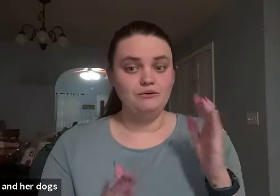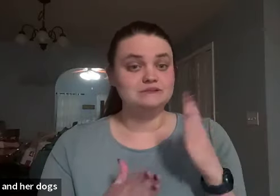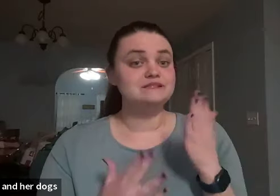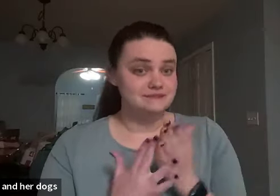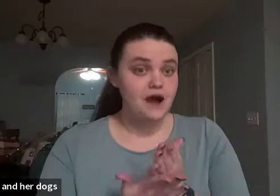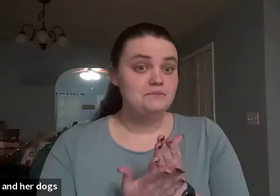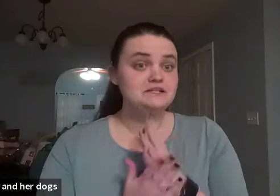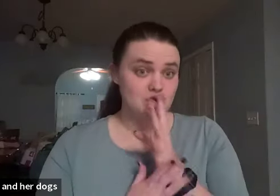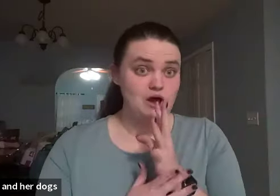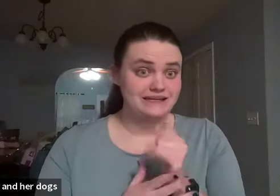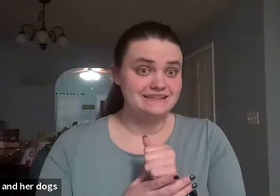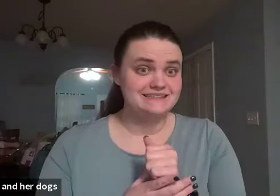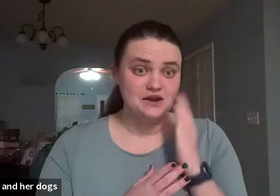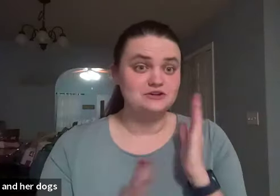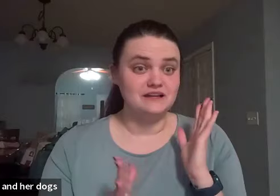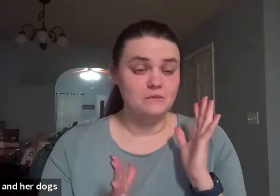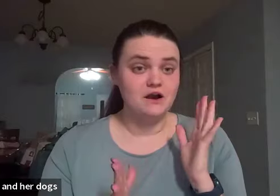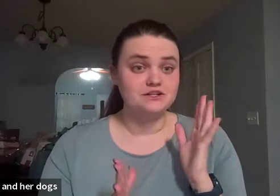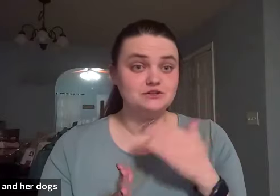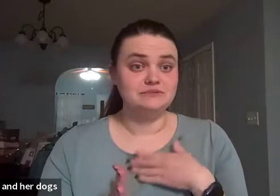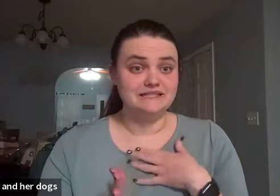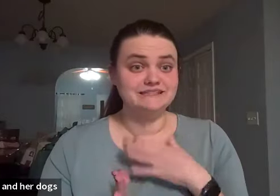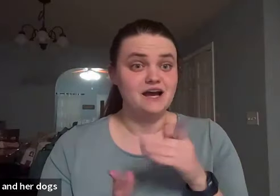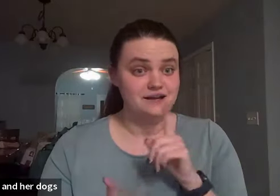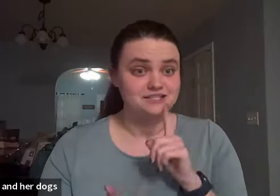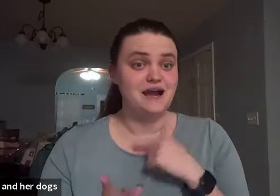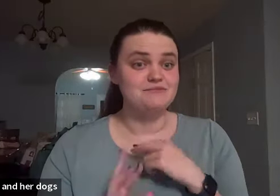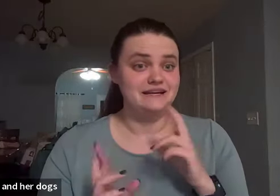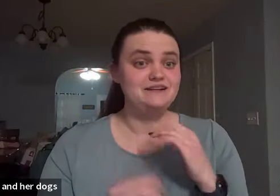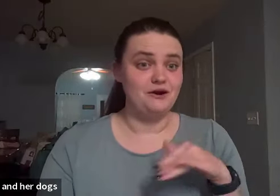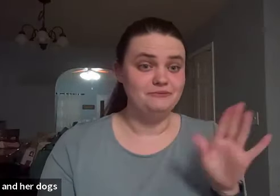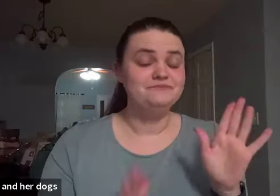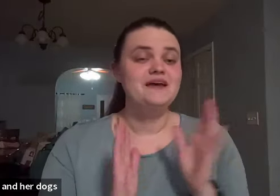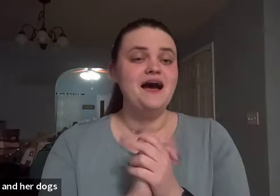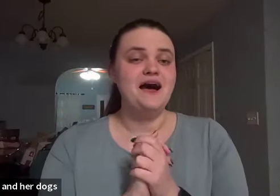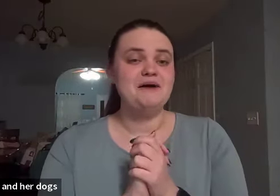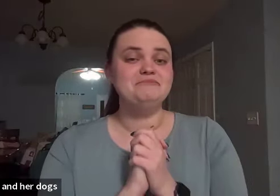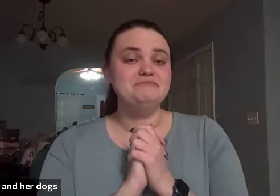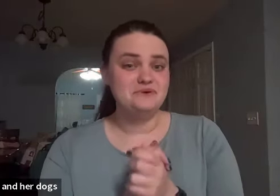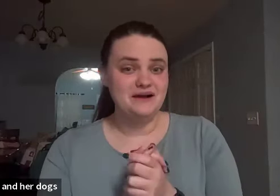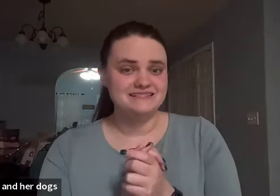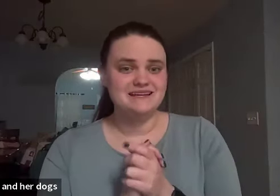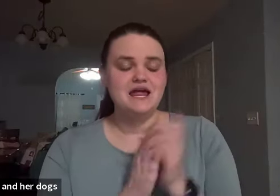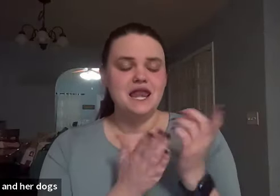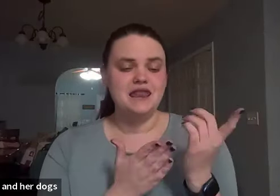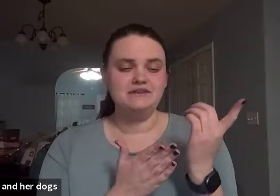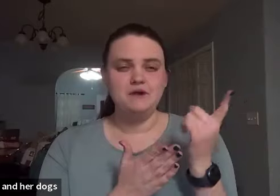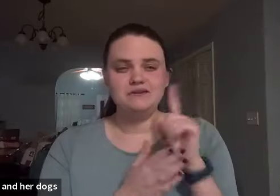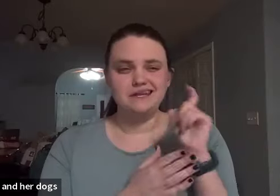will stop talking because I know you're like, oh my gosh, girl, please hush. I'm ready to go. But if you have